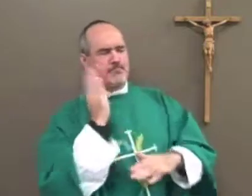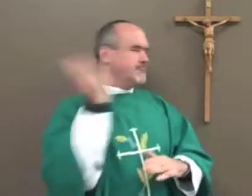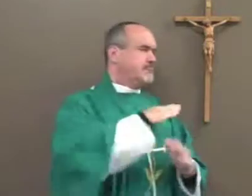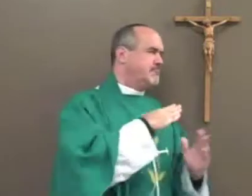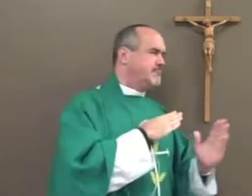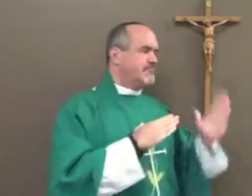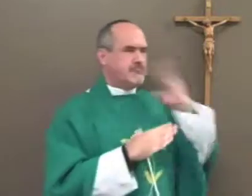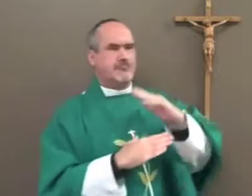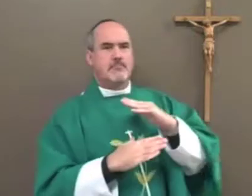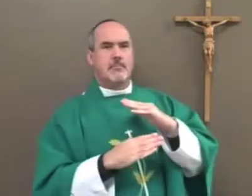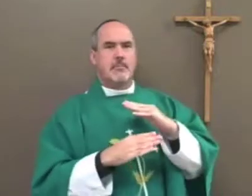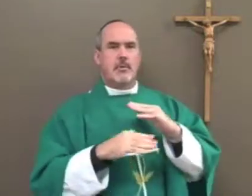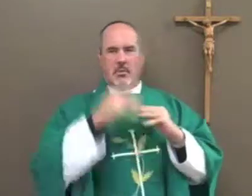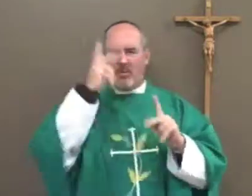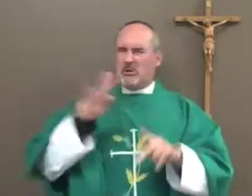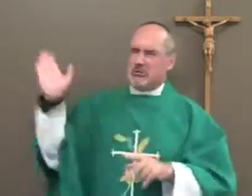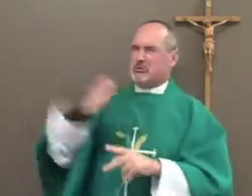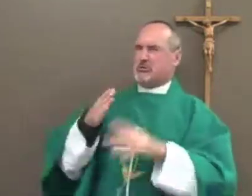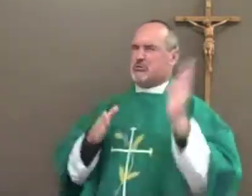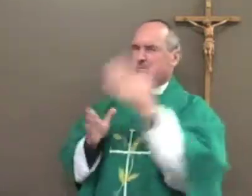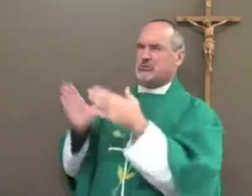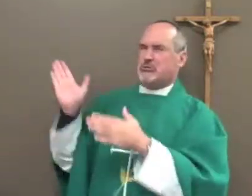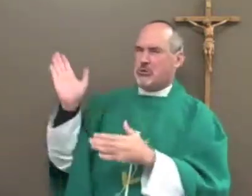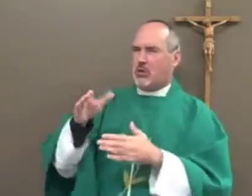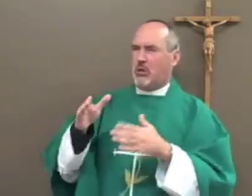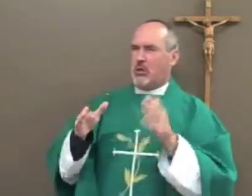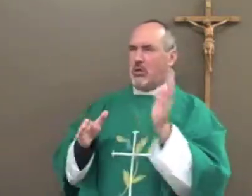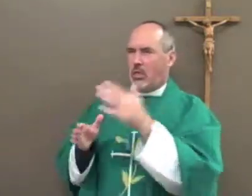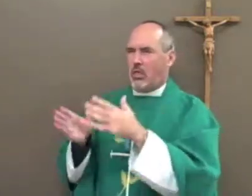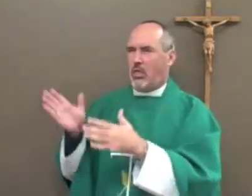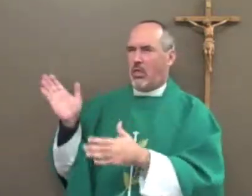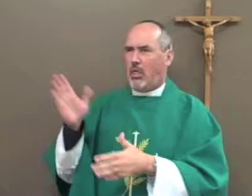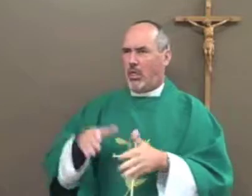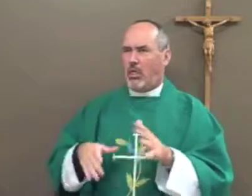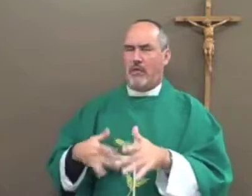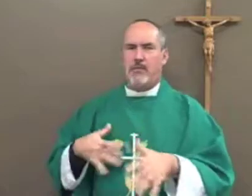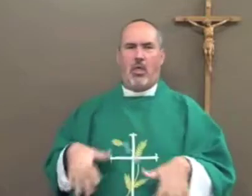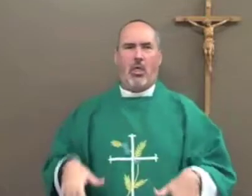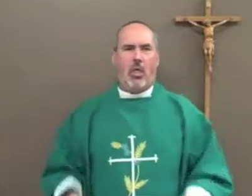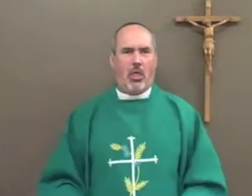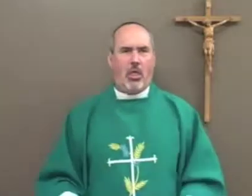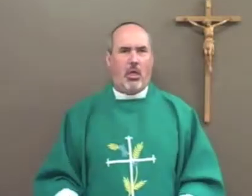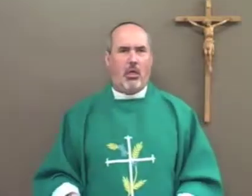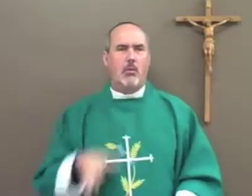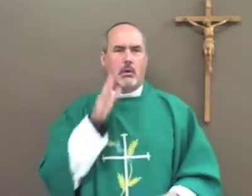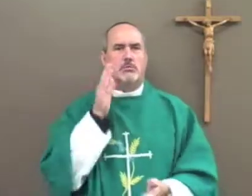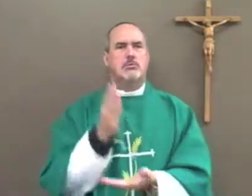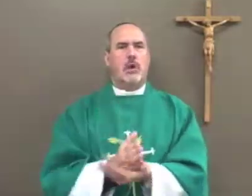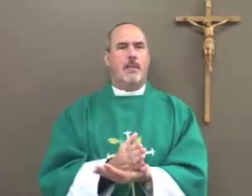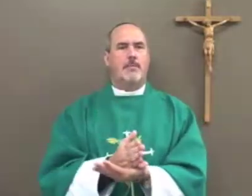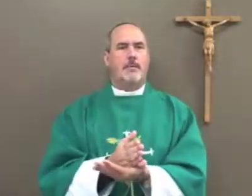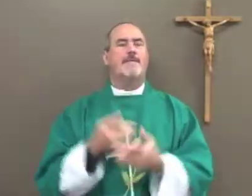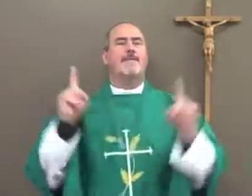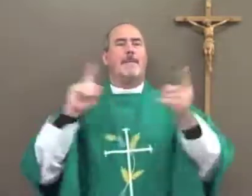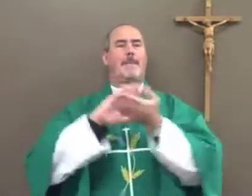simply said, "Please don't do that. Please don't do that. Please don't do that." And after a while, it